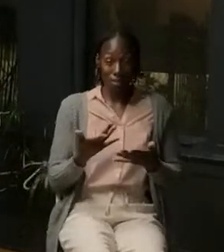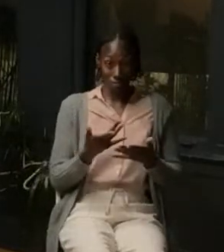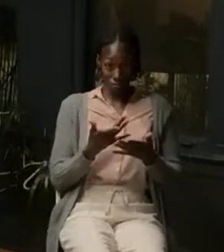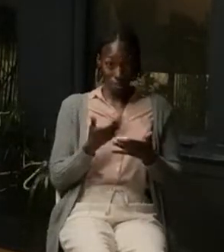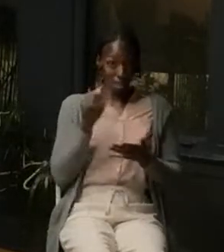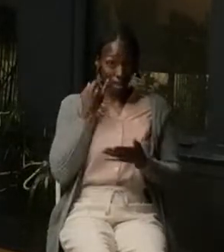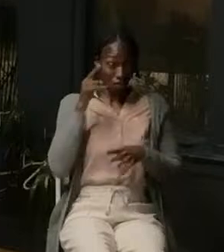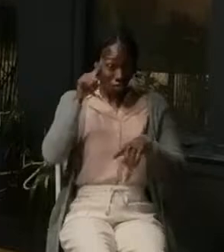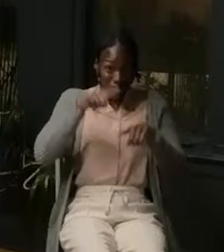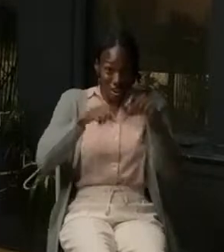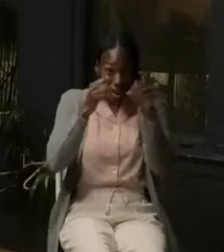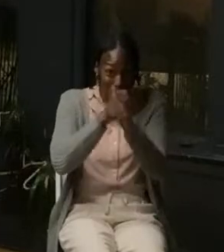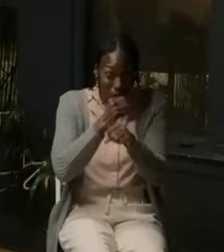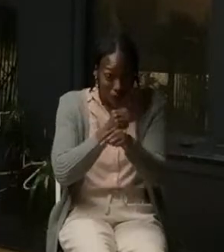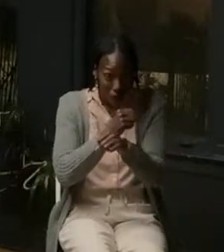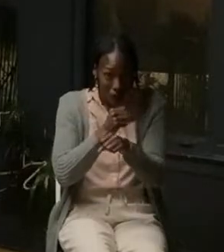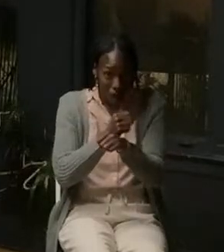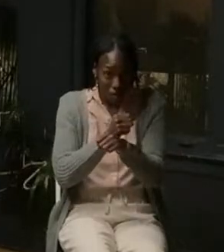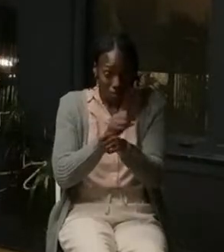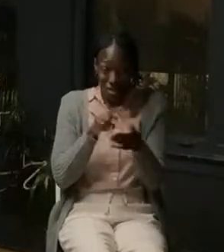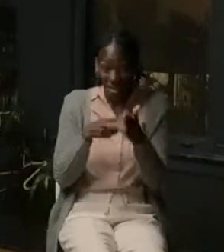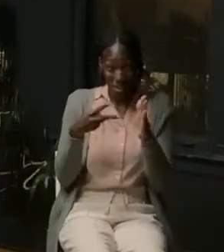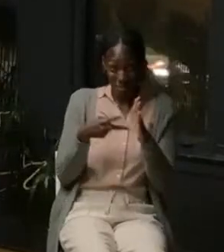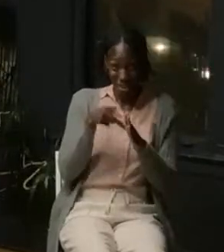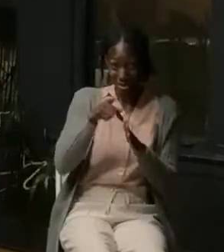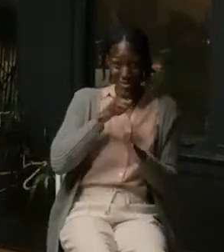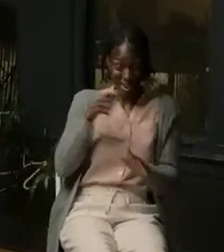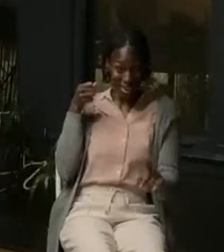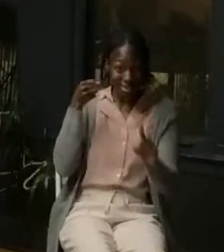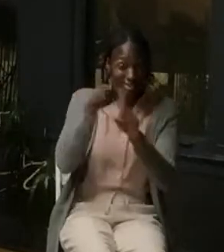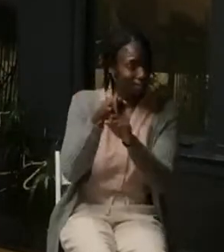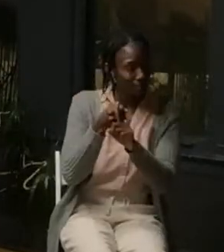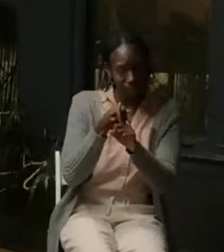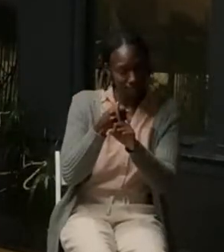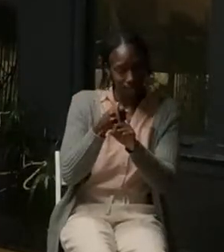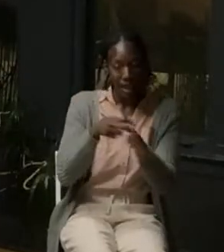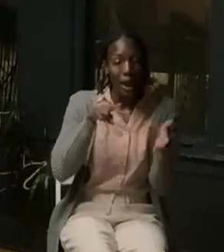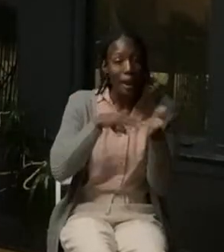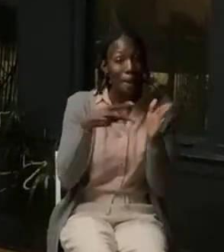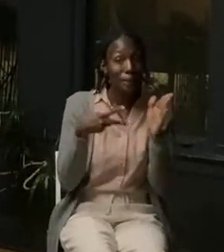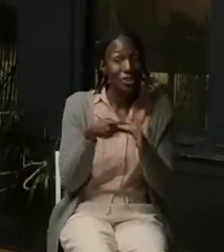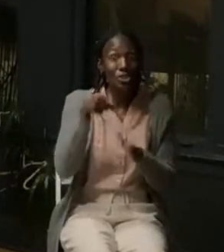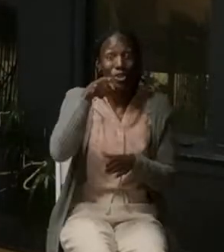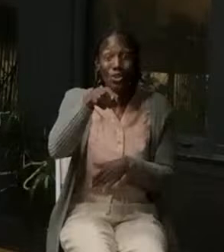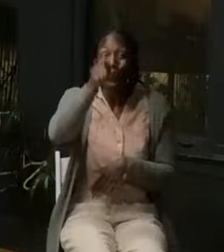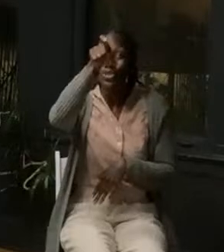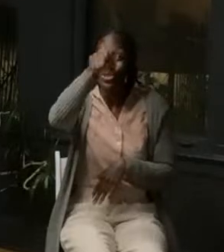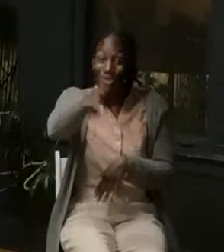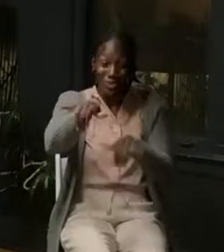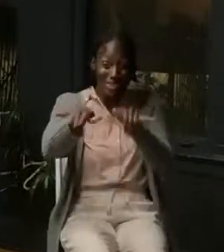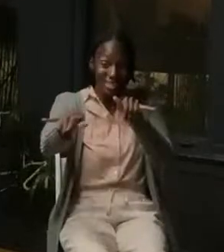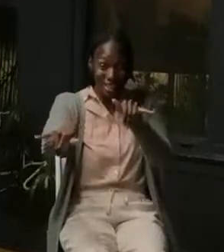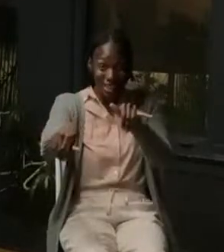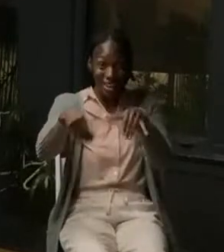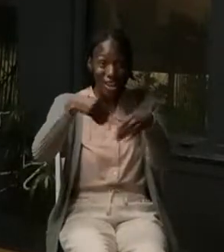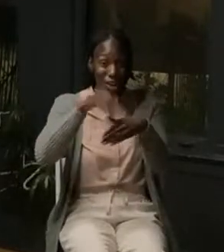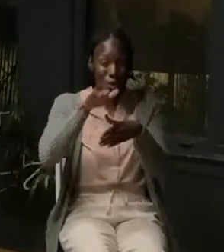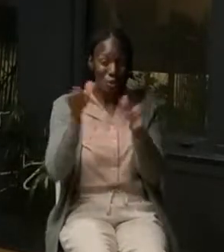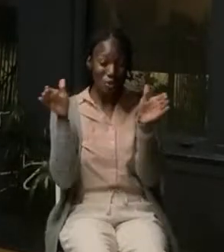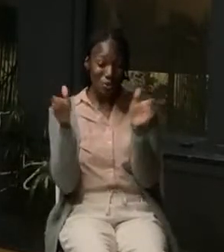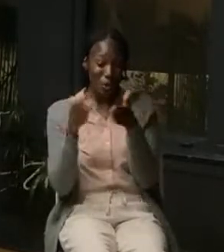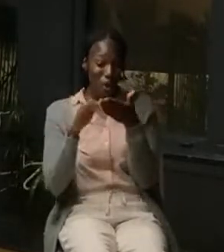brawl doesn't mean you don't get hit. It means you should have stayed in your small town